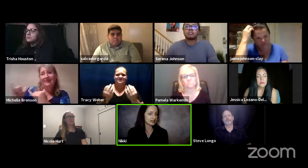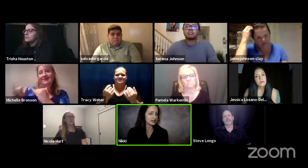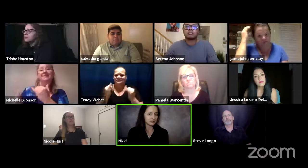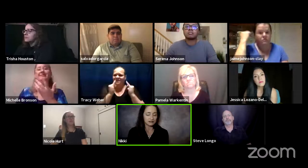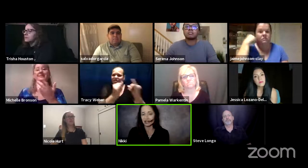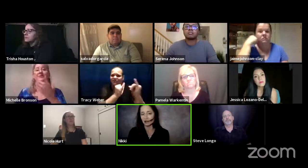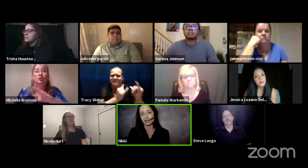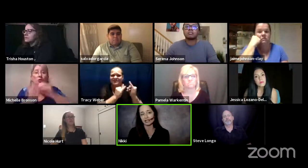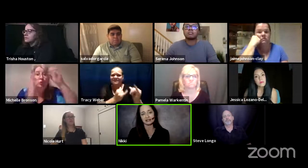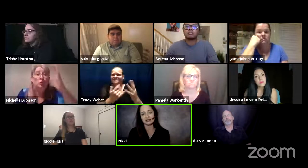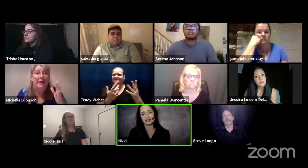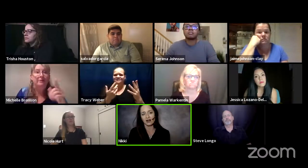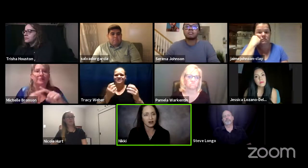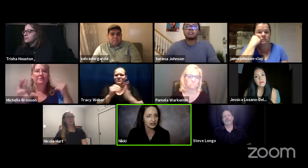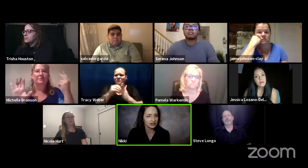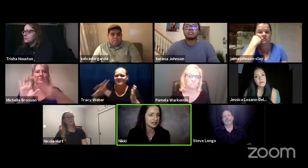Friends, families, colleagues,